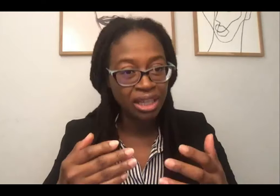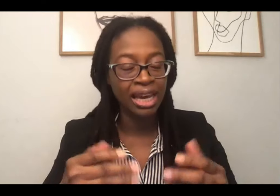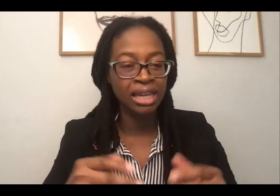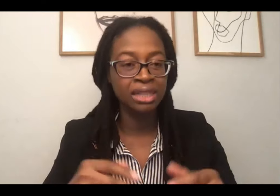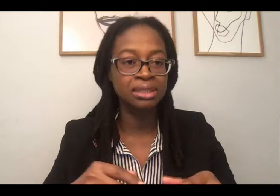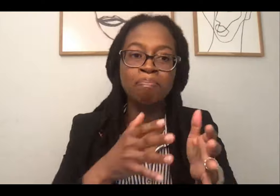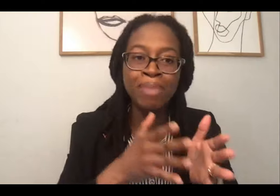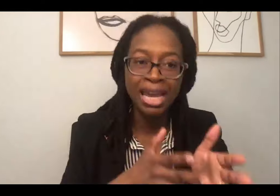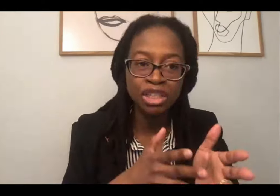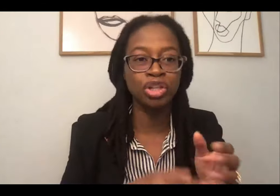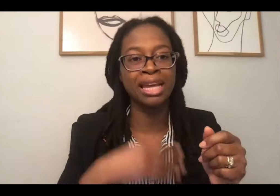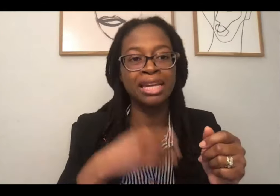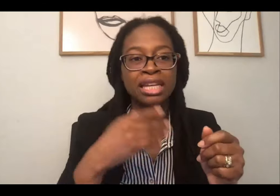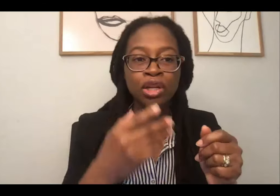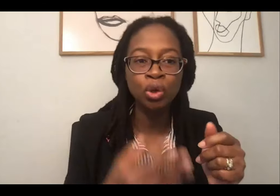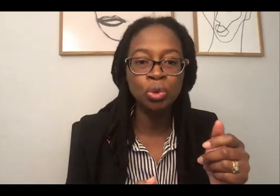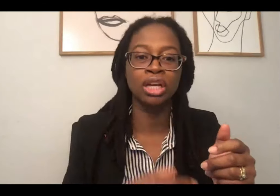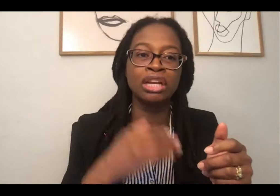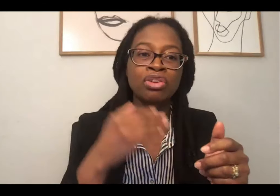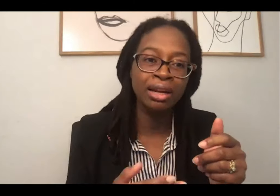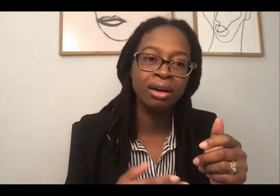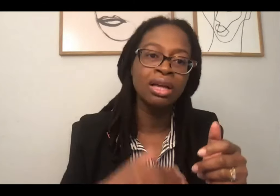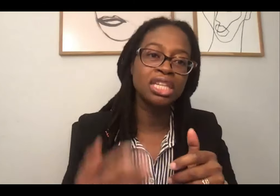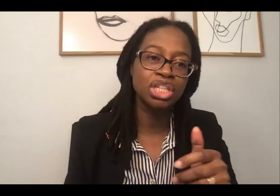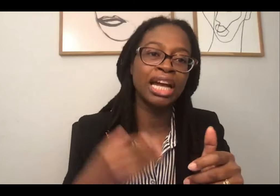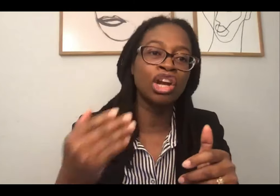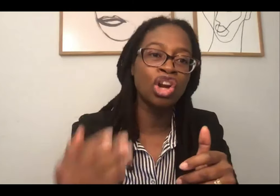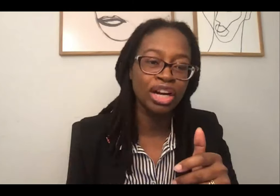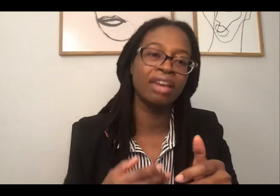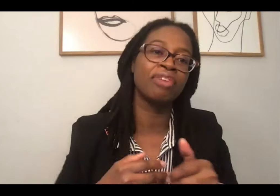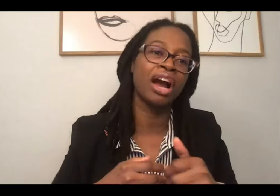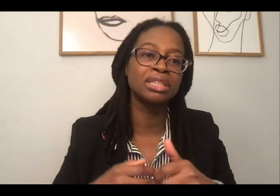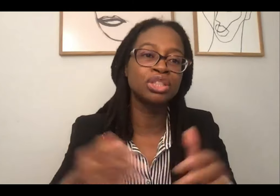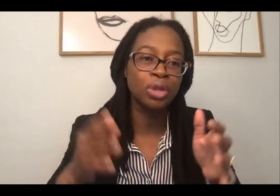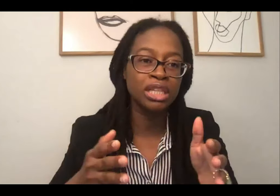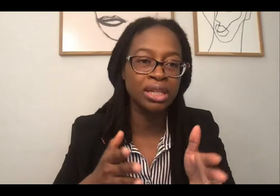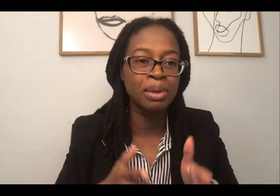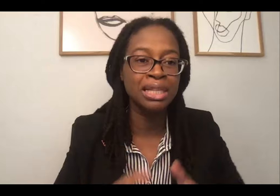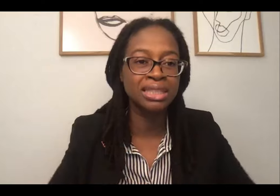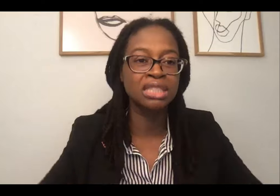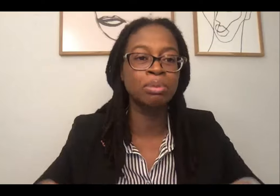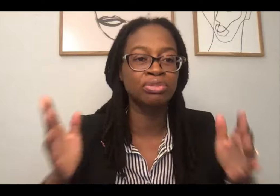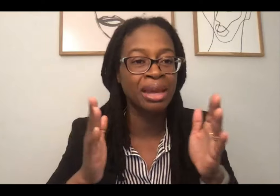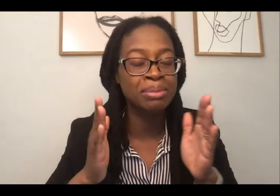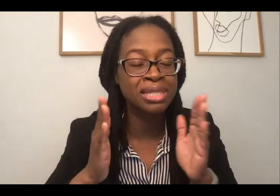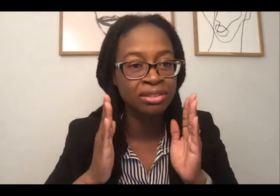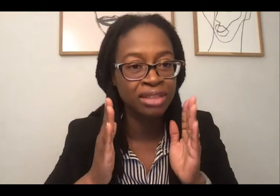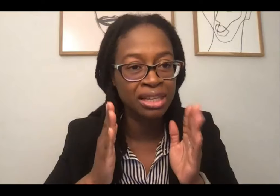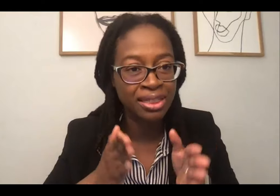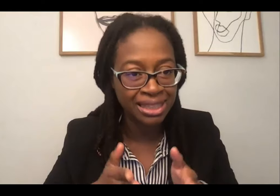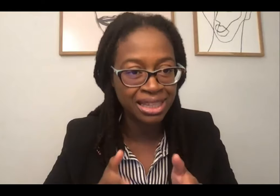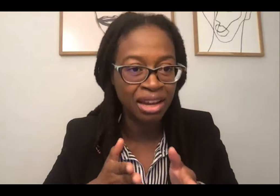articulates mainstreaming and the inclusion in regular teaching and learning environment. Students with disabilities must find themselves into